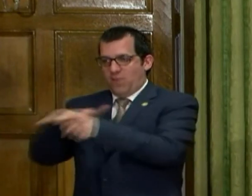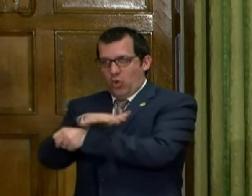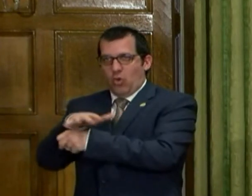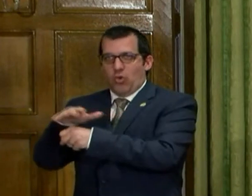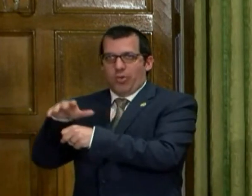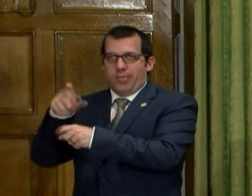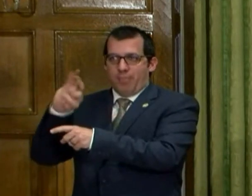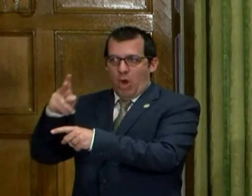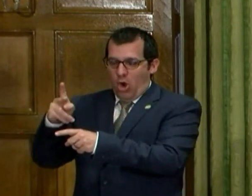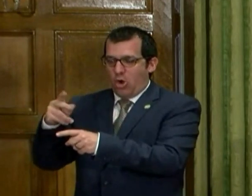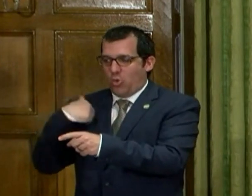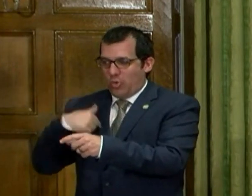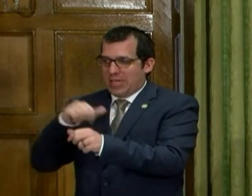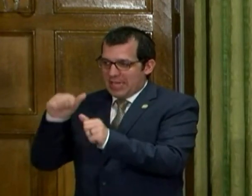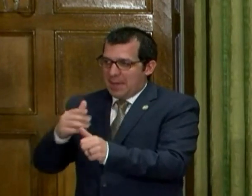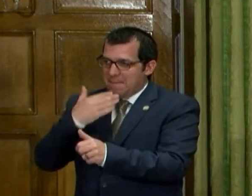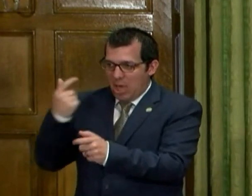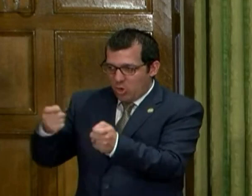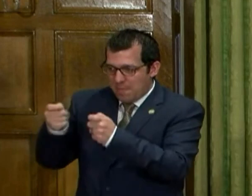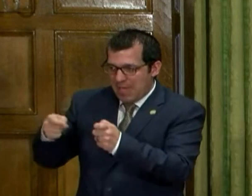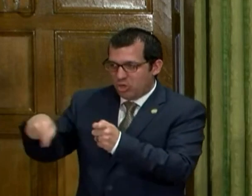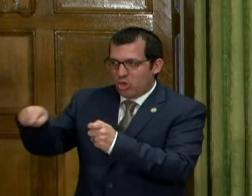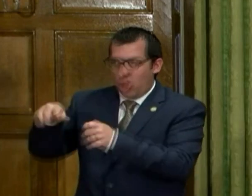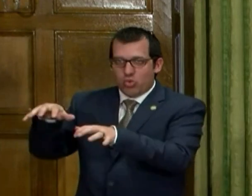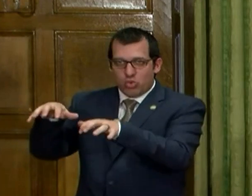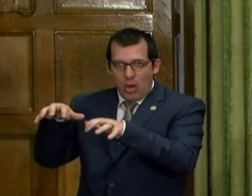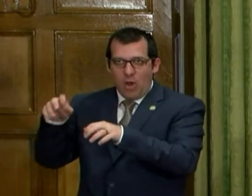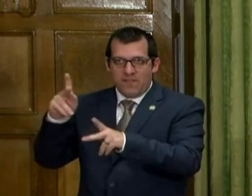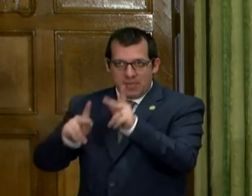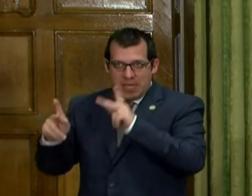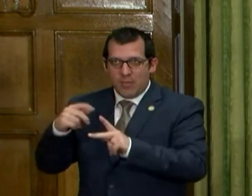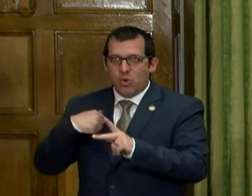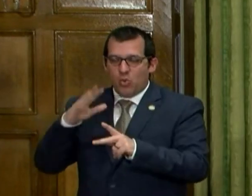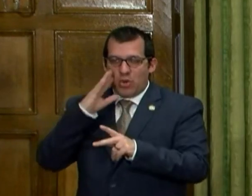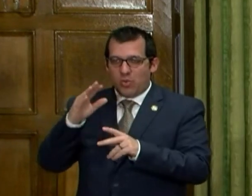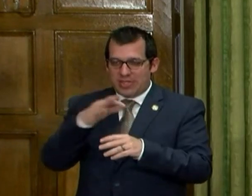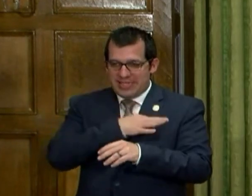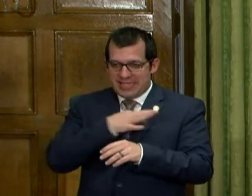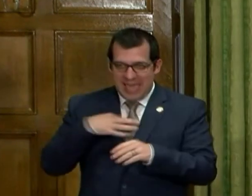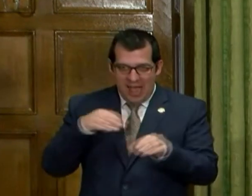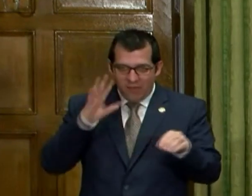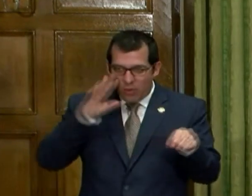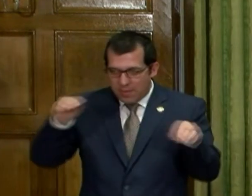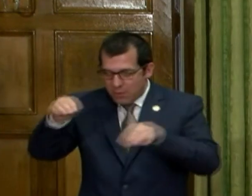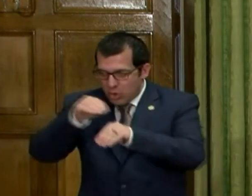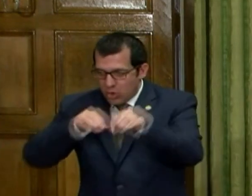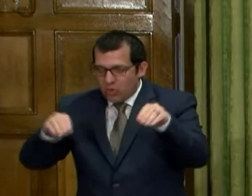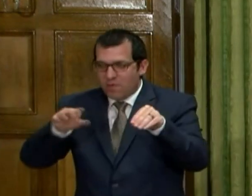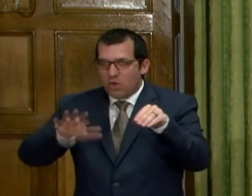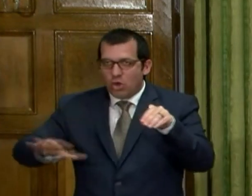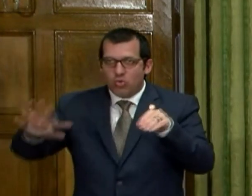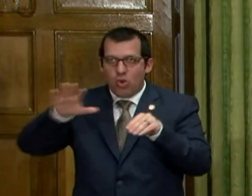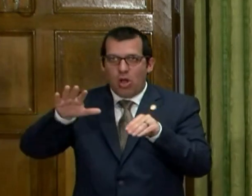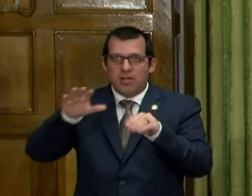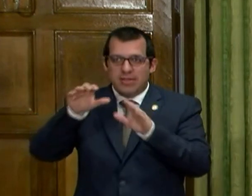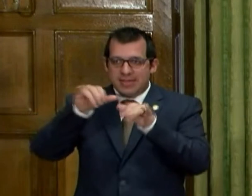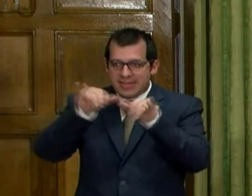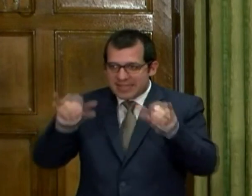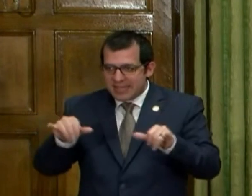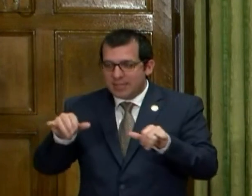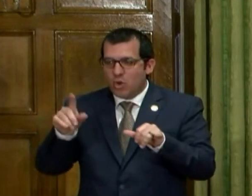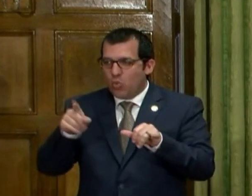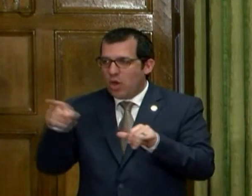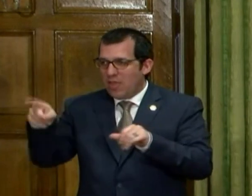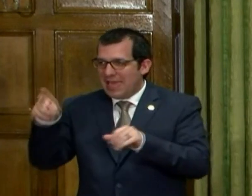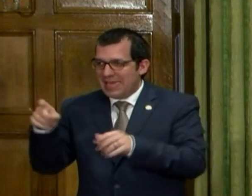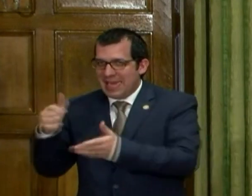so that we can better manage crowds. We'll move those staff resources across the system to where they are